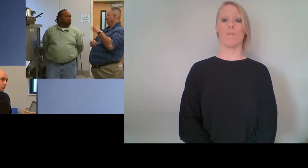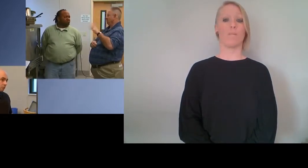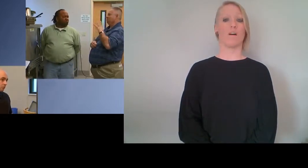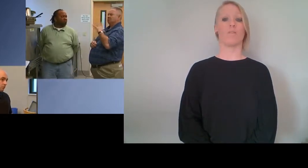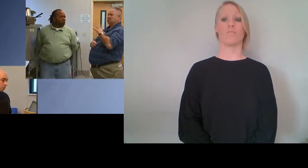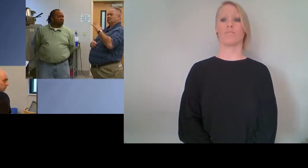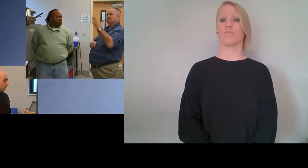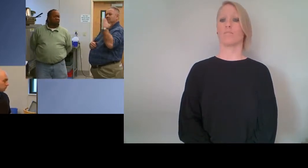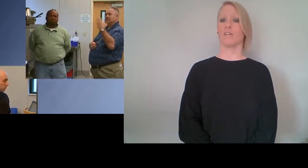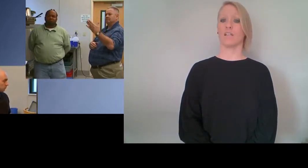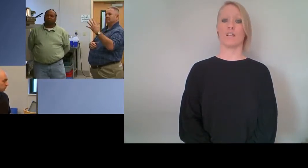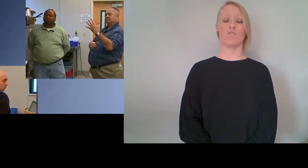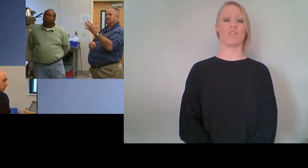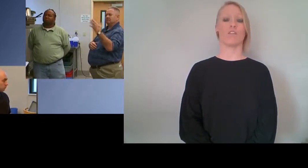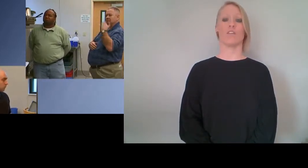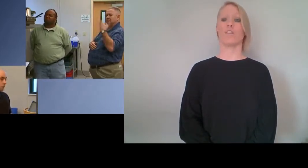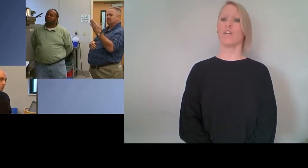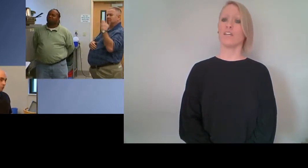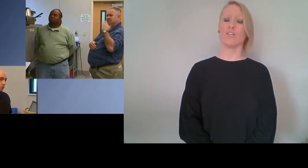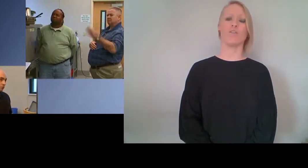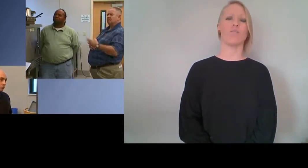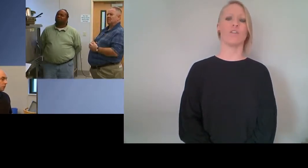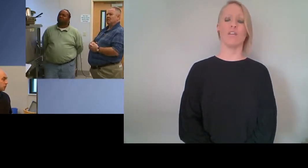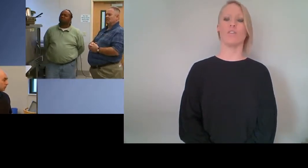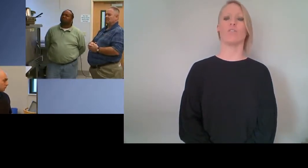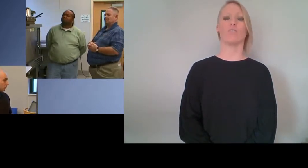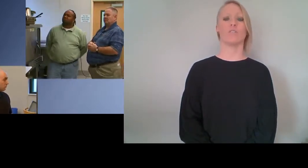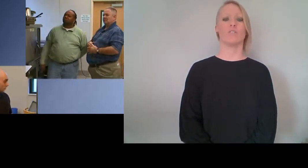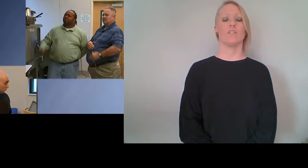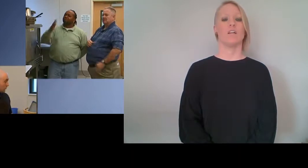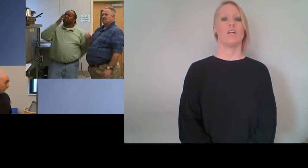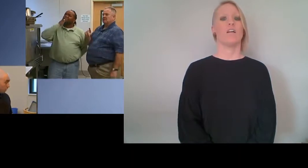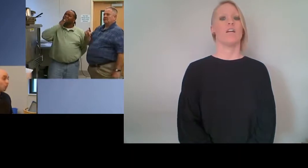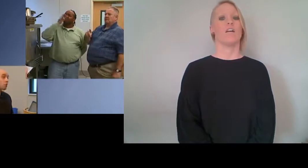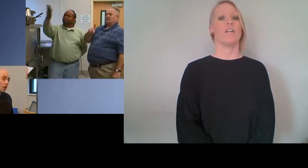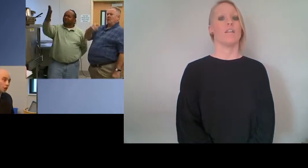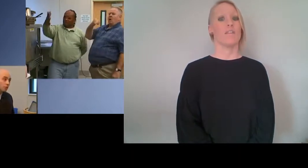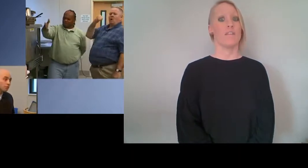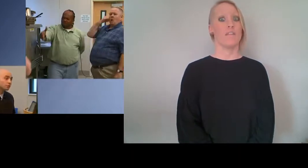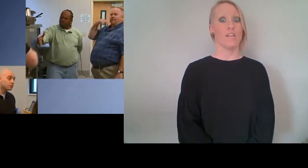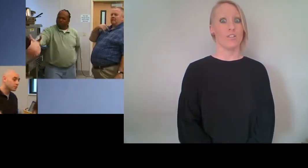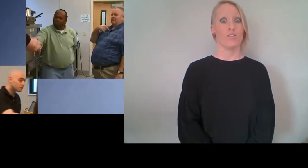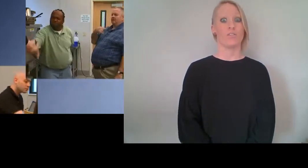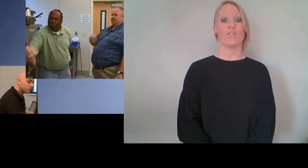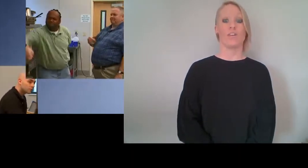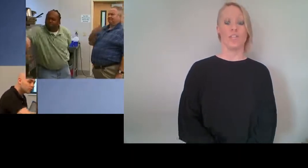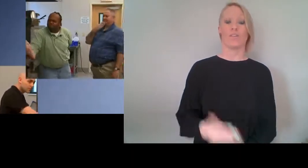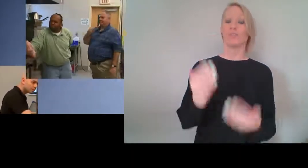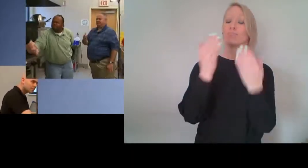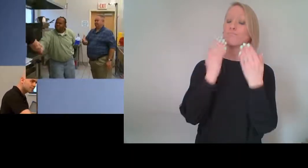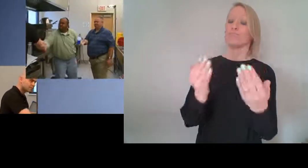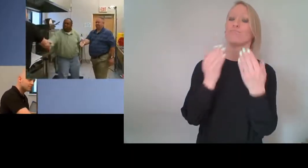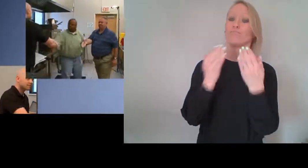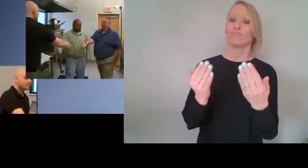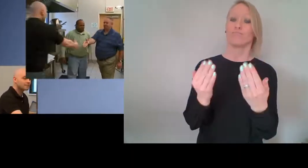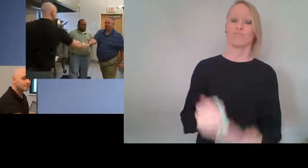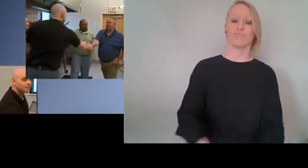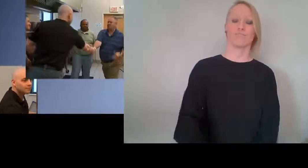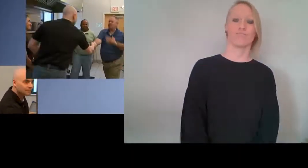No problem at all. That sounds good. Thank you. Thank you. Thank you. Thank you. Thank you. Thank you.